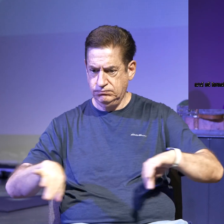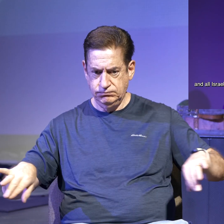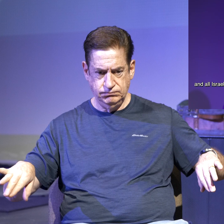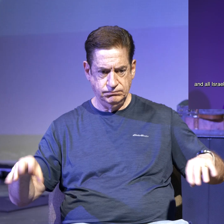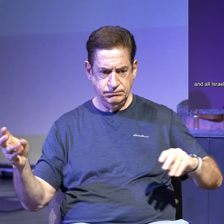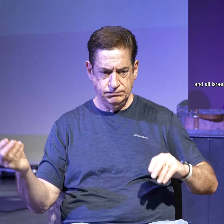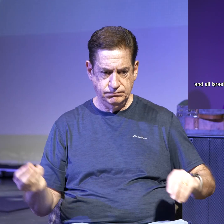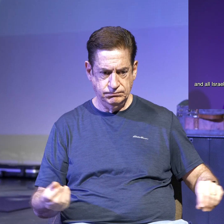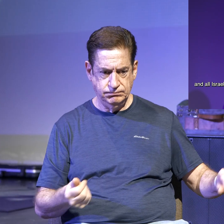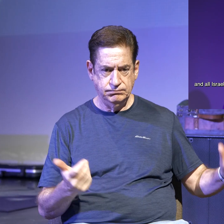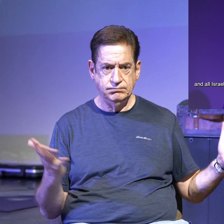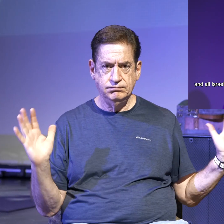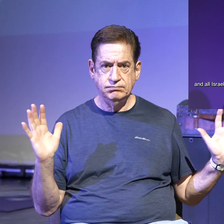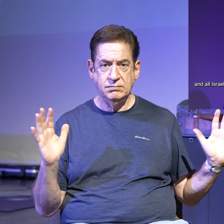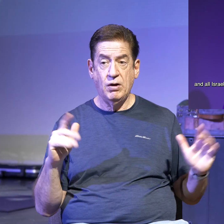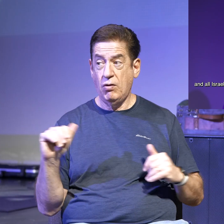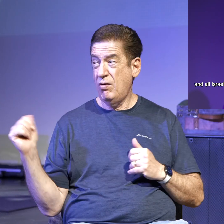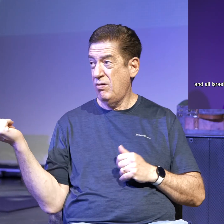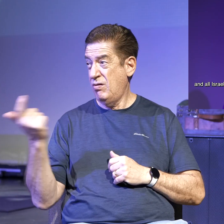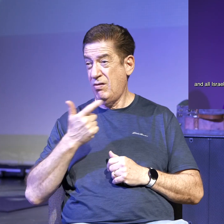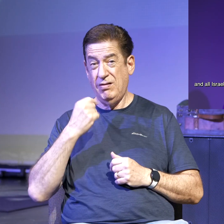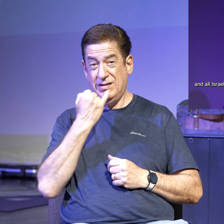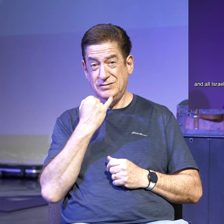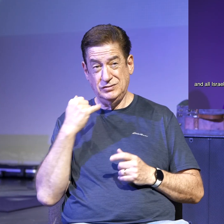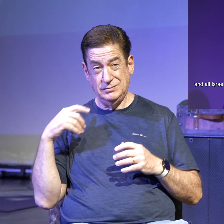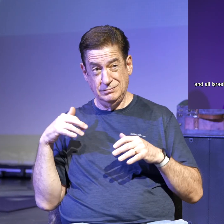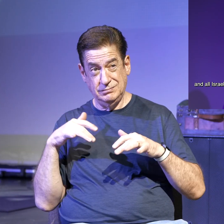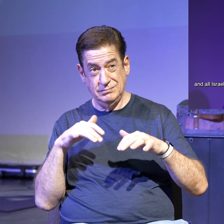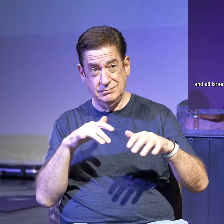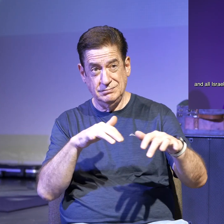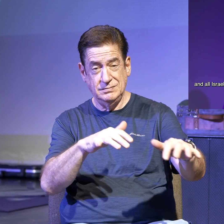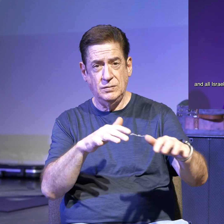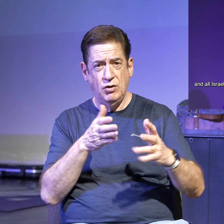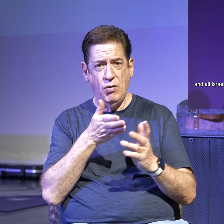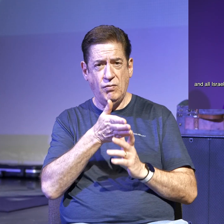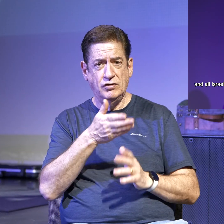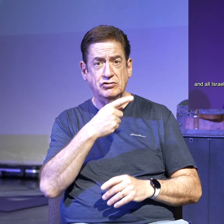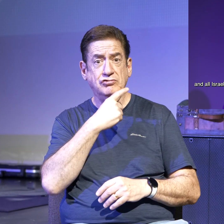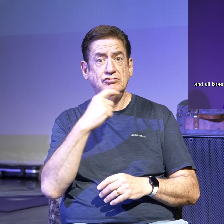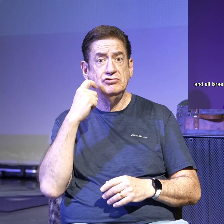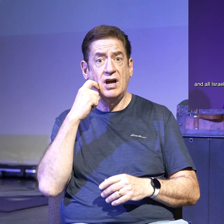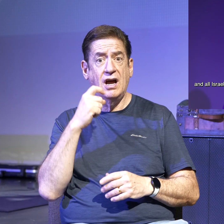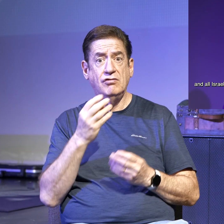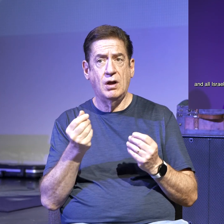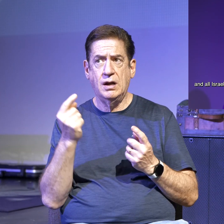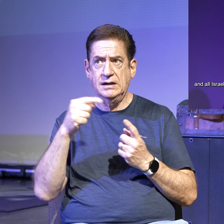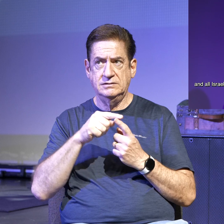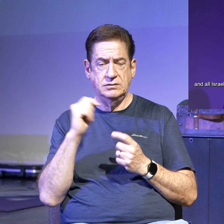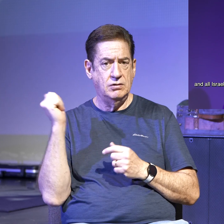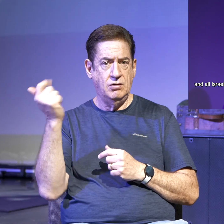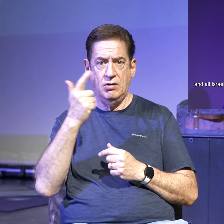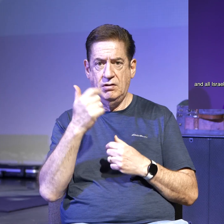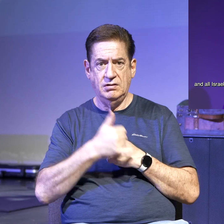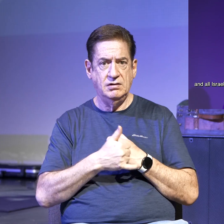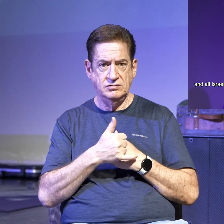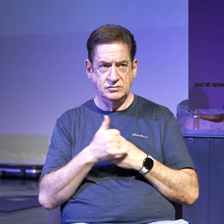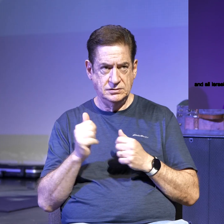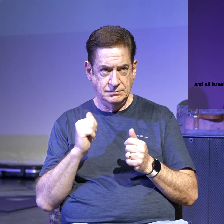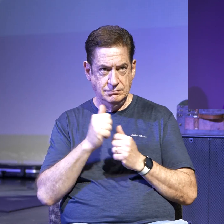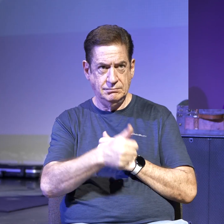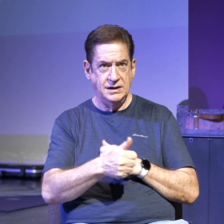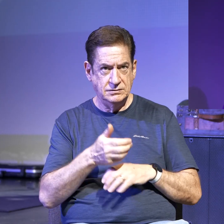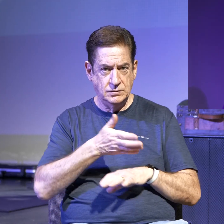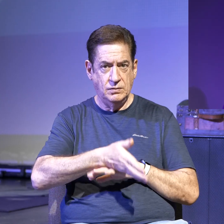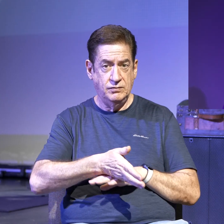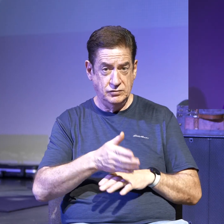and all Israel was passing over on dry ground until all the nation finished passing over the Jordan. This